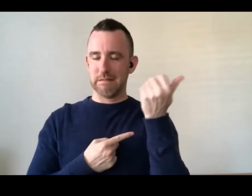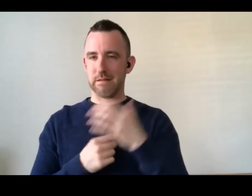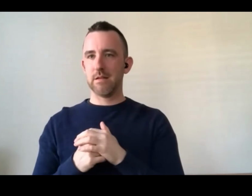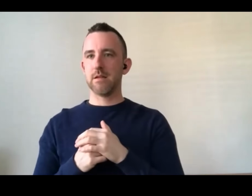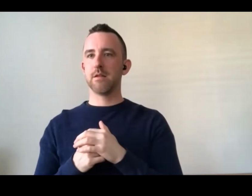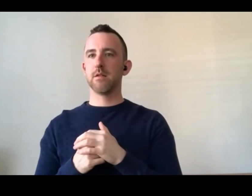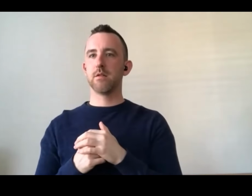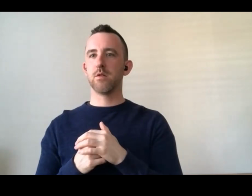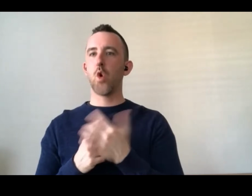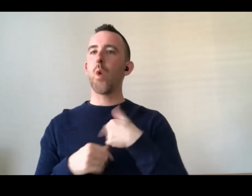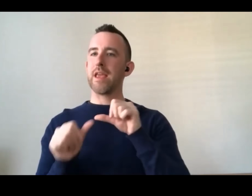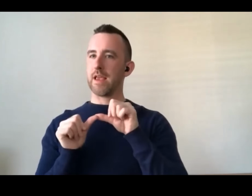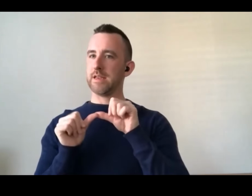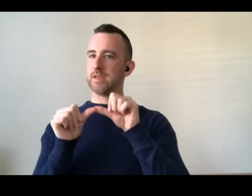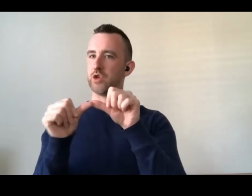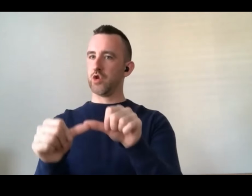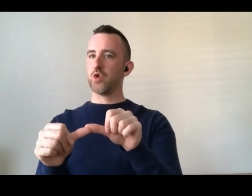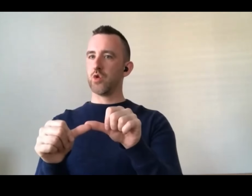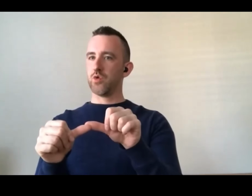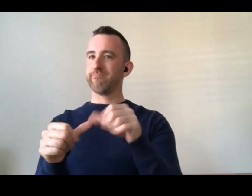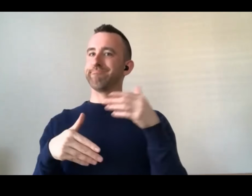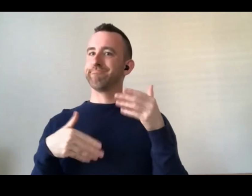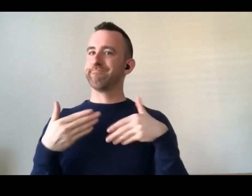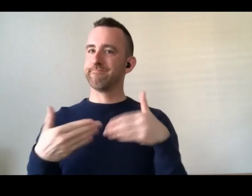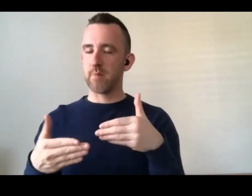so that we can continue pressing on.